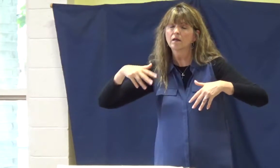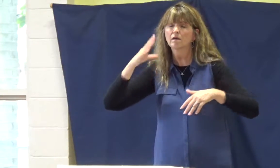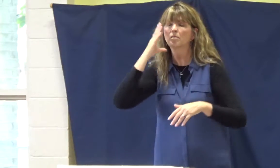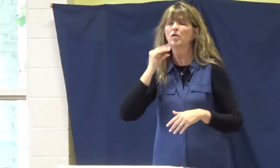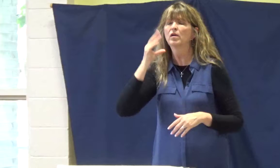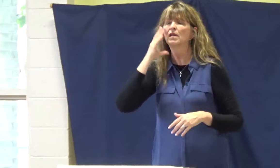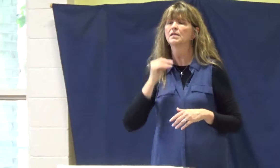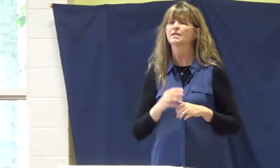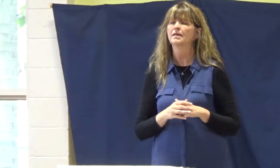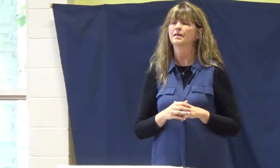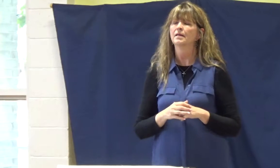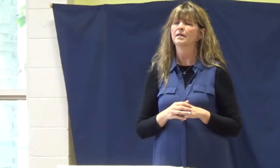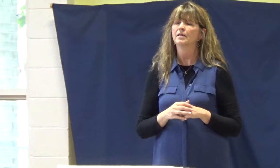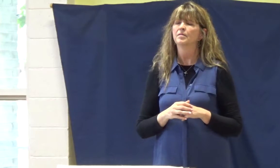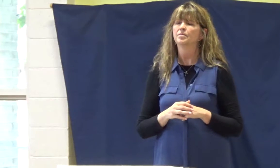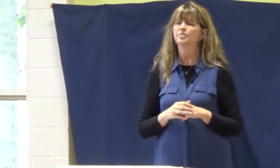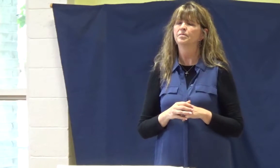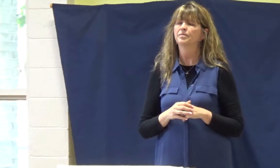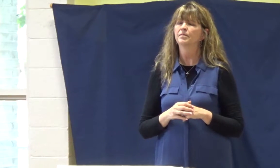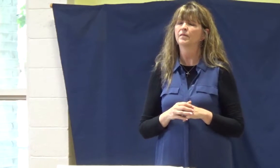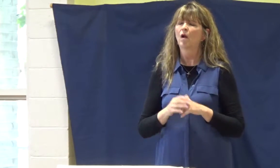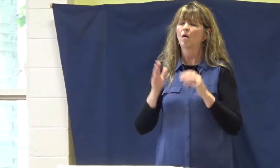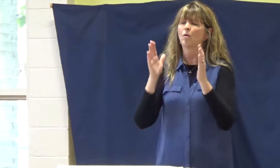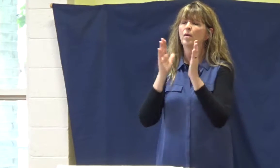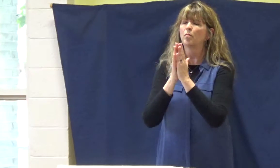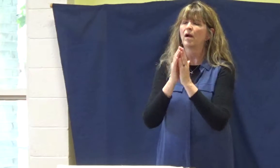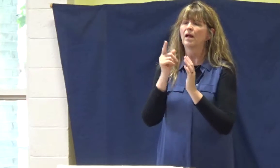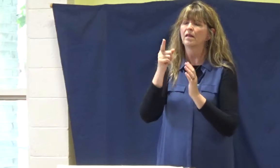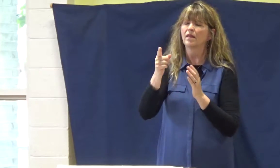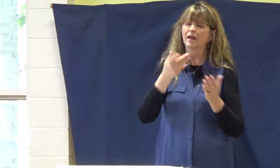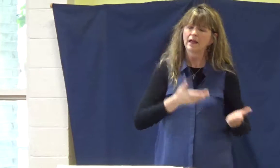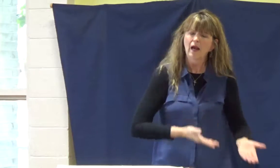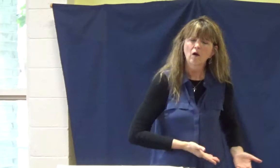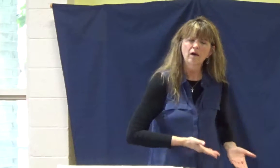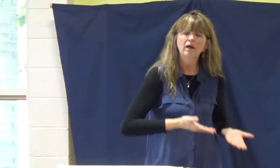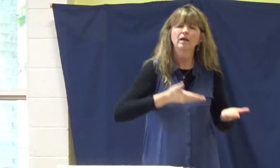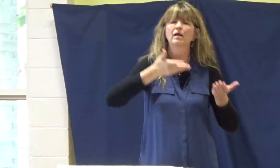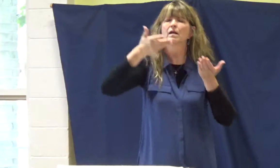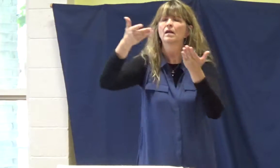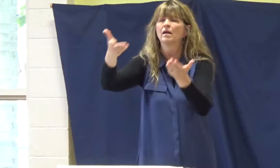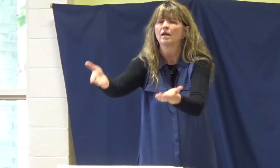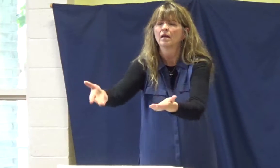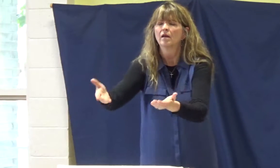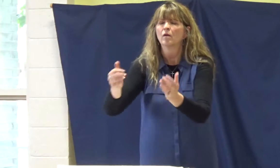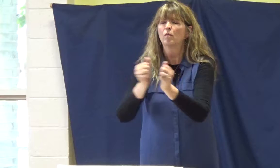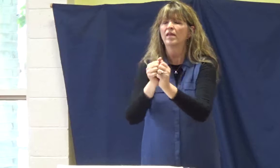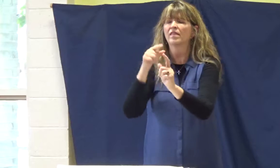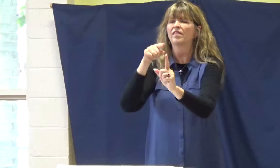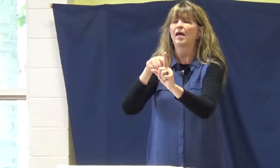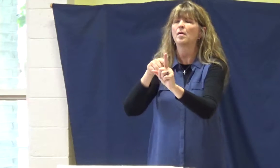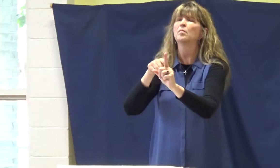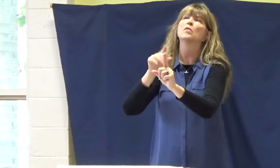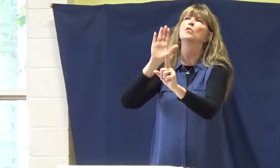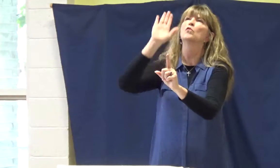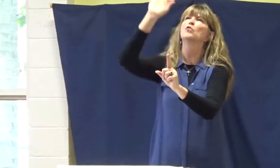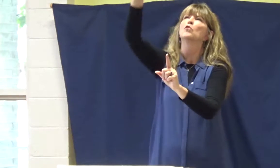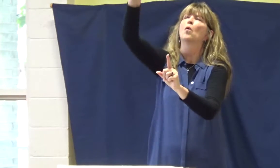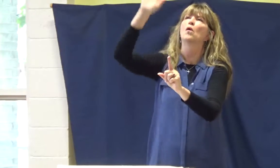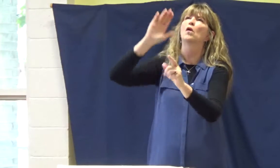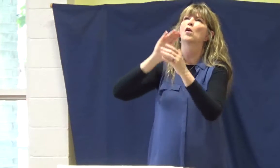And we pray for them as they go through culture shock. I pray that you'll help them to carry